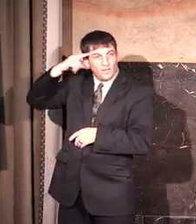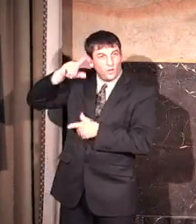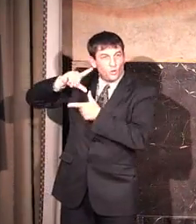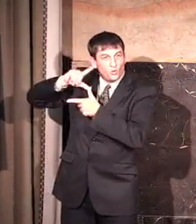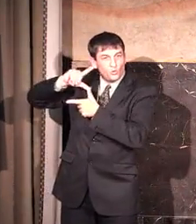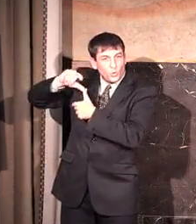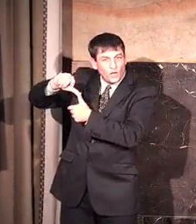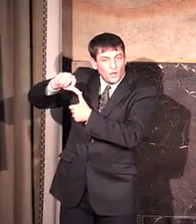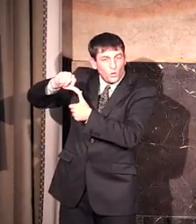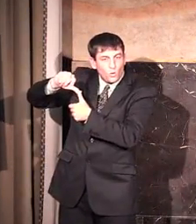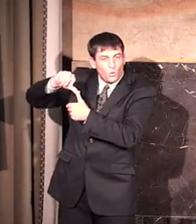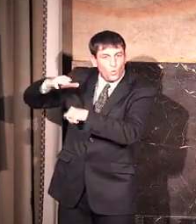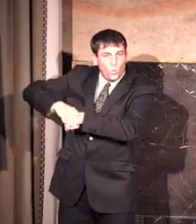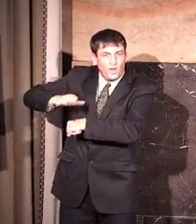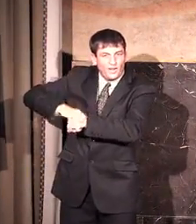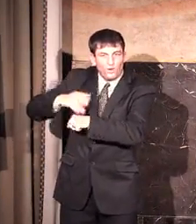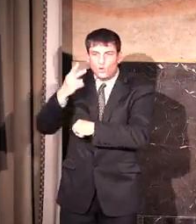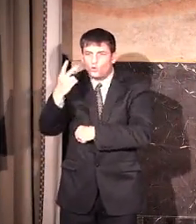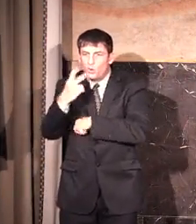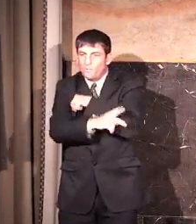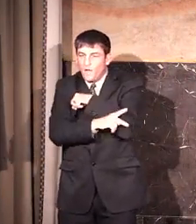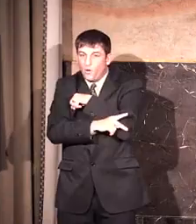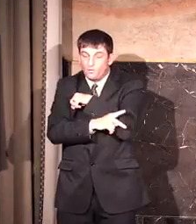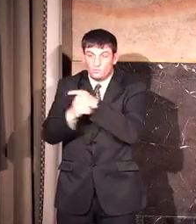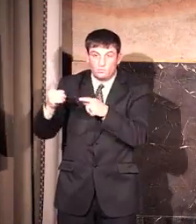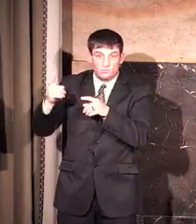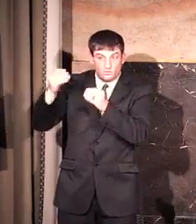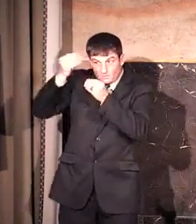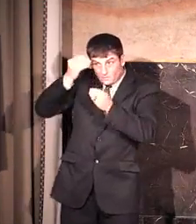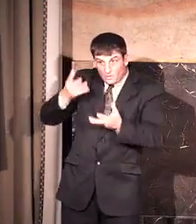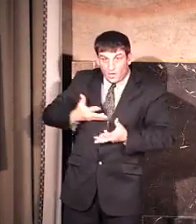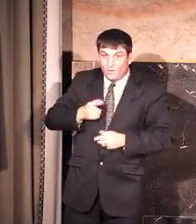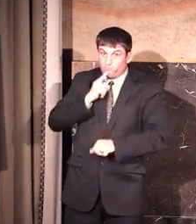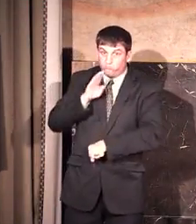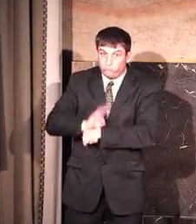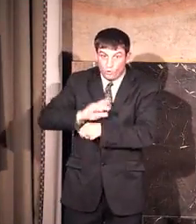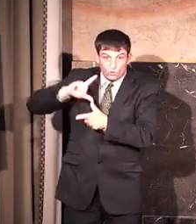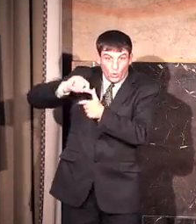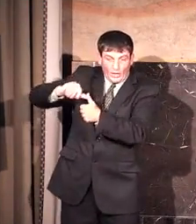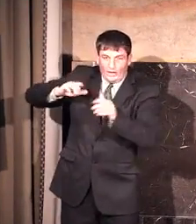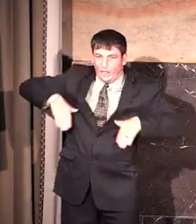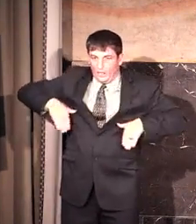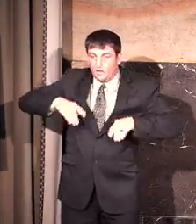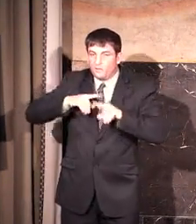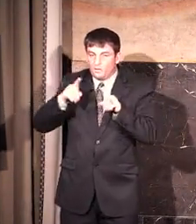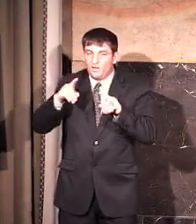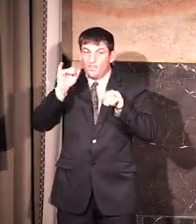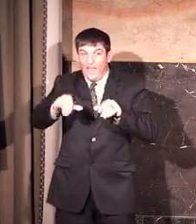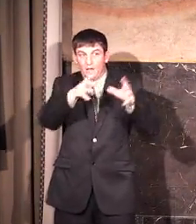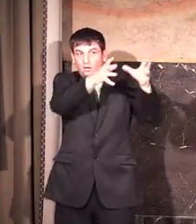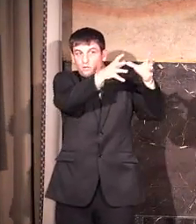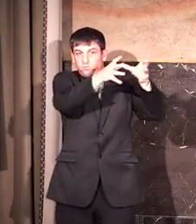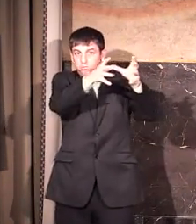in 2 parishes. I haven't gotten any reports of an actual tornado, but that weather system continues to move across